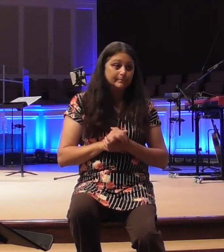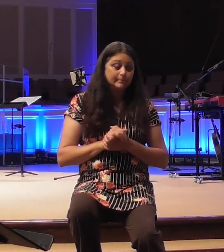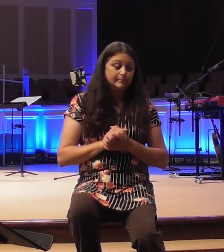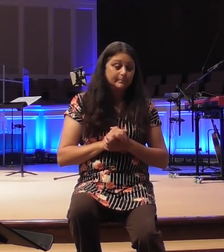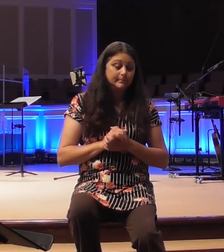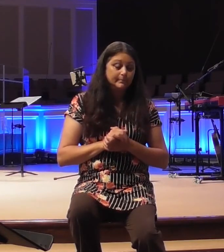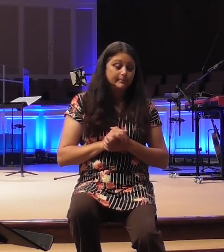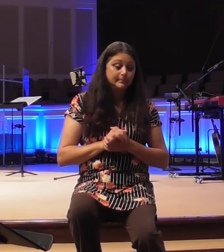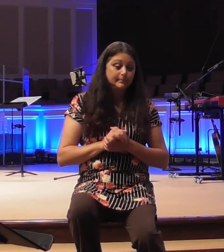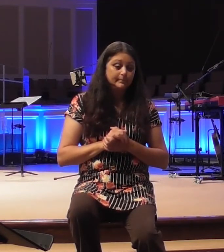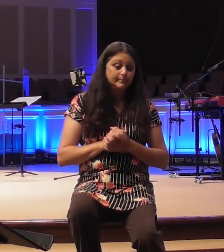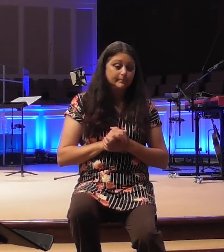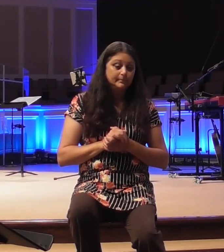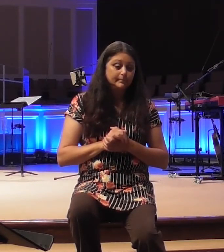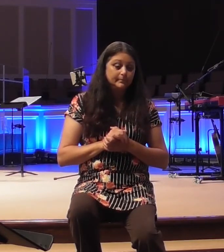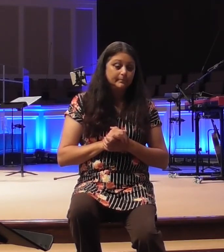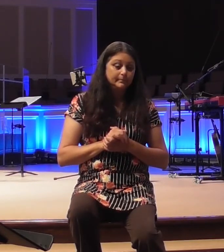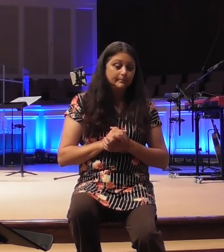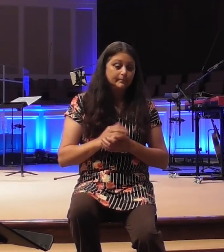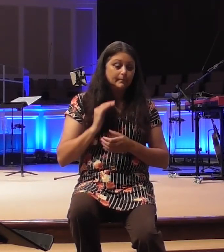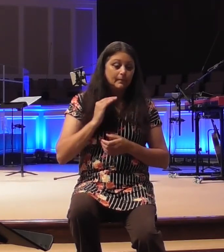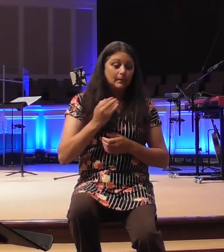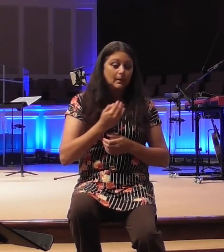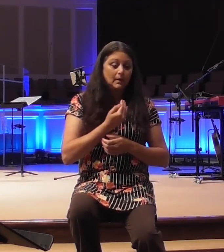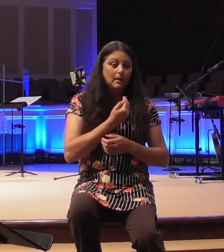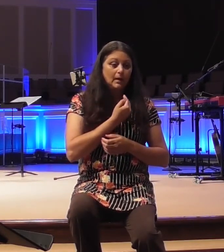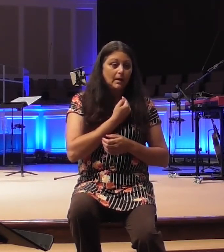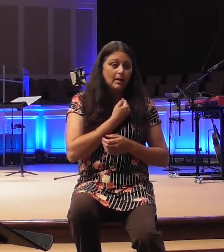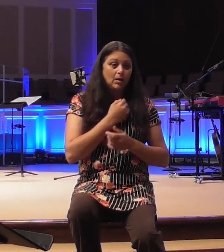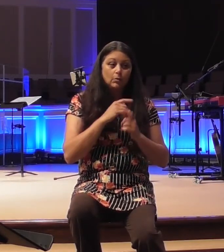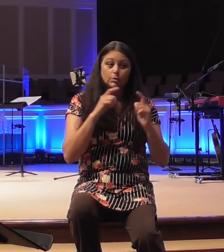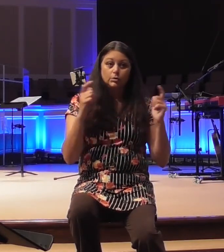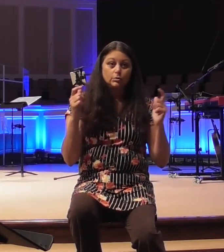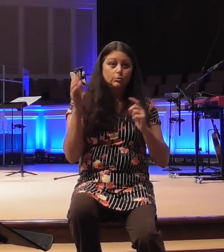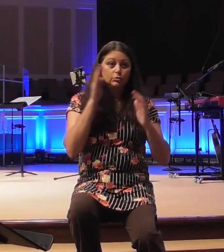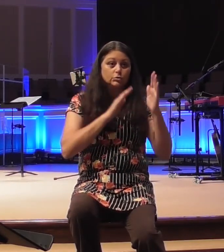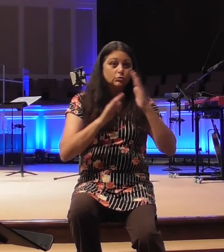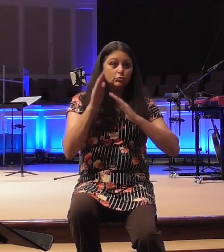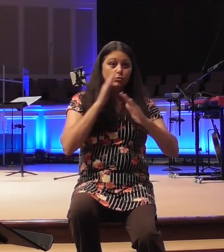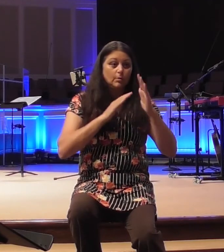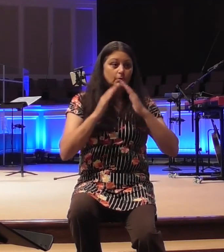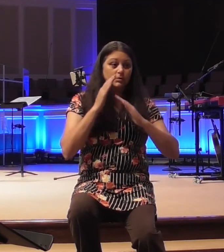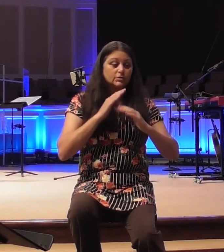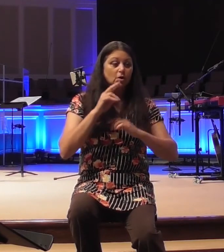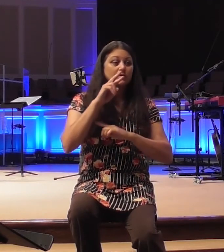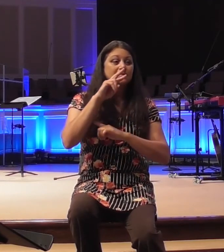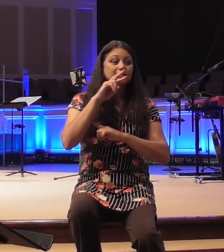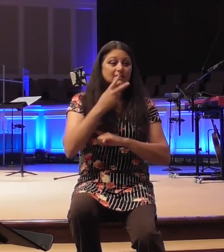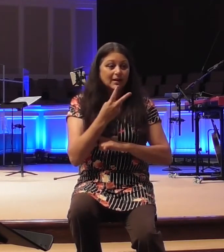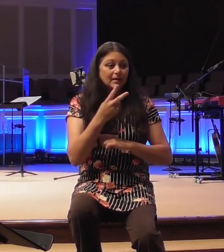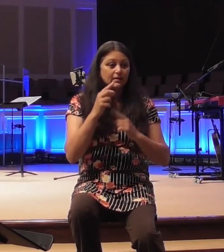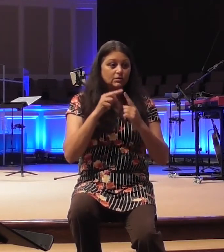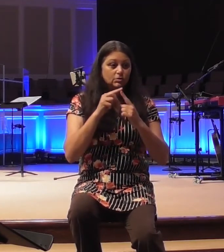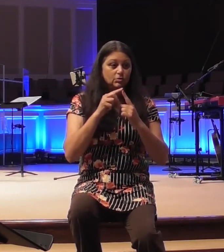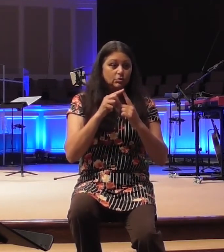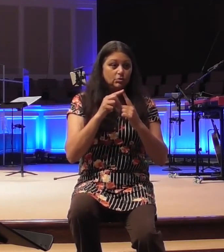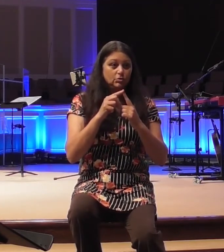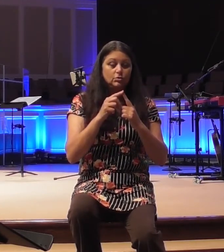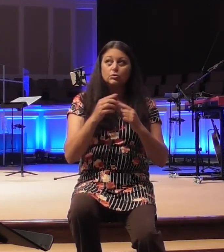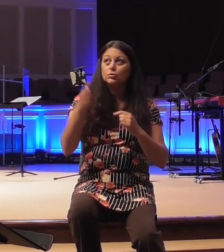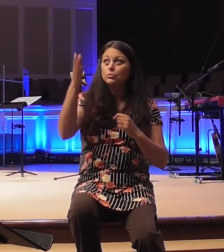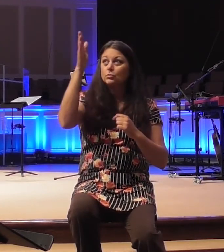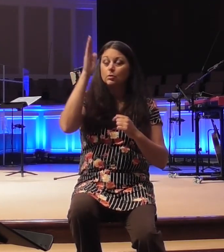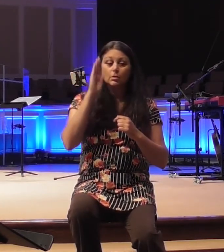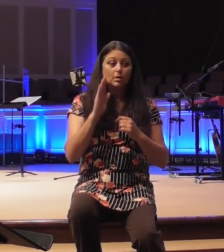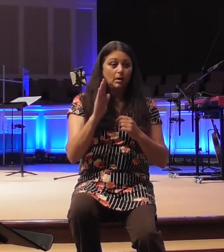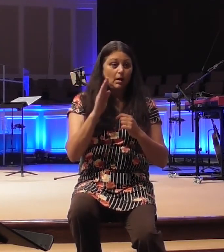Our greatest trouble is forgetfulness of the word of God. And so let me remind you something I've been saying over and over and over again. It stunned me again about the word of the Lord. Is